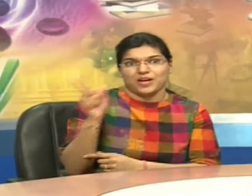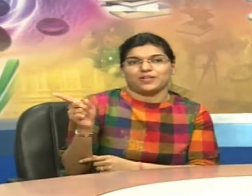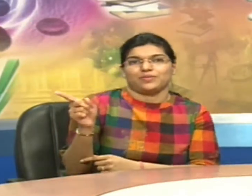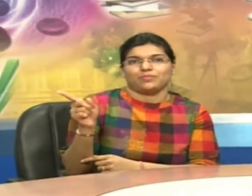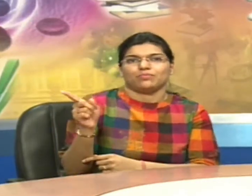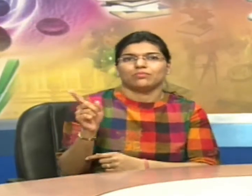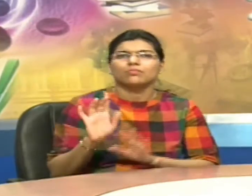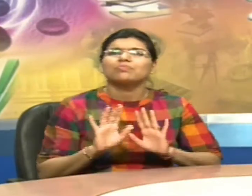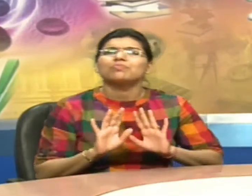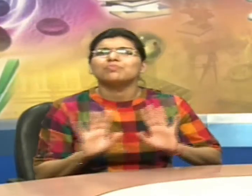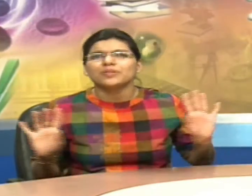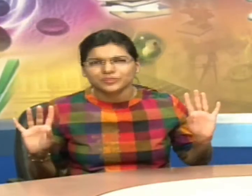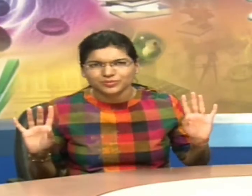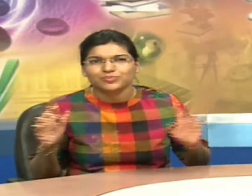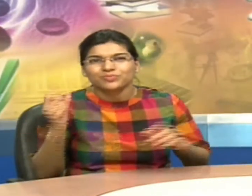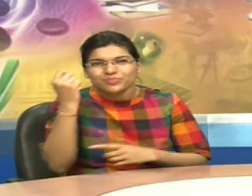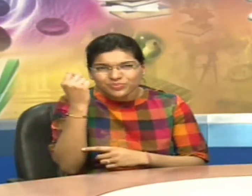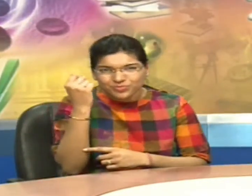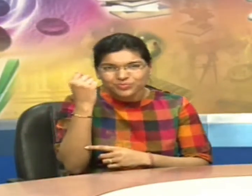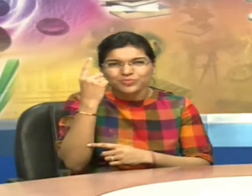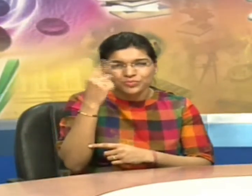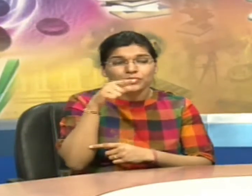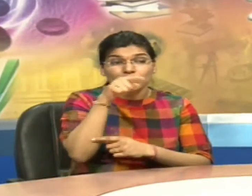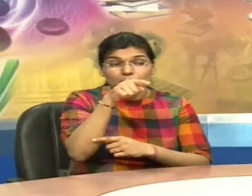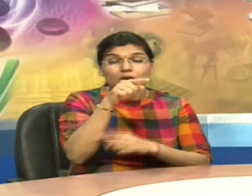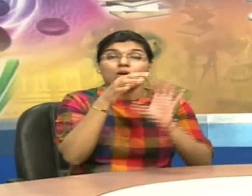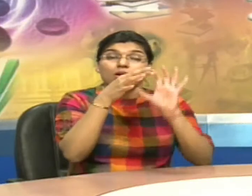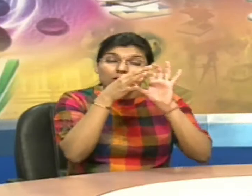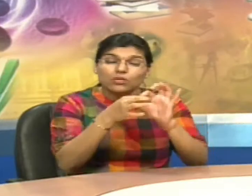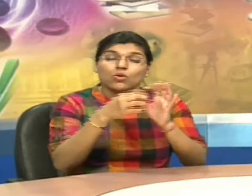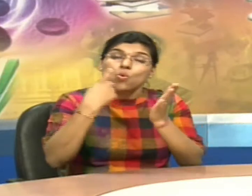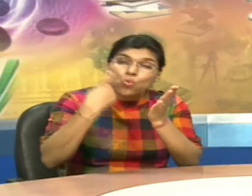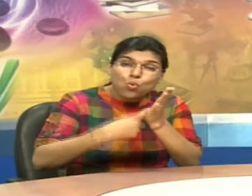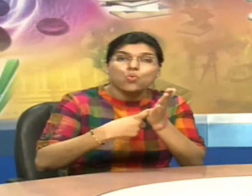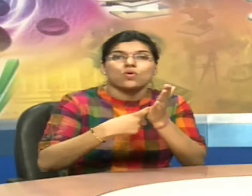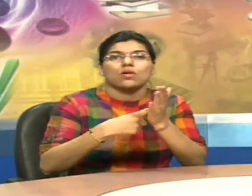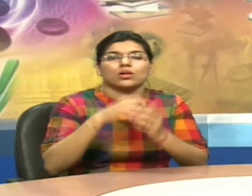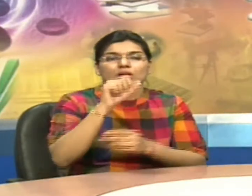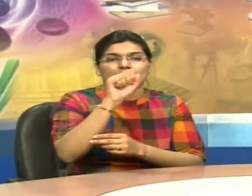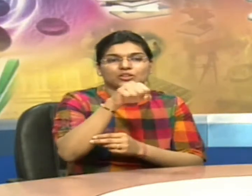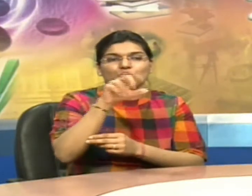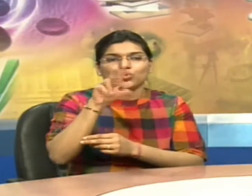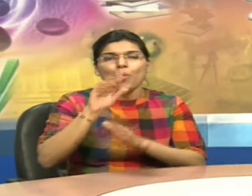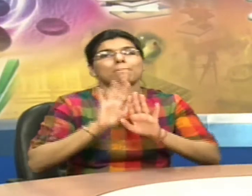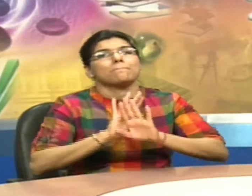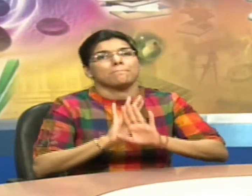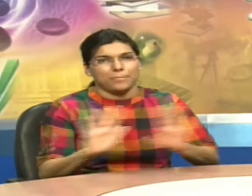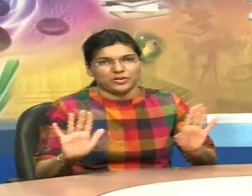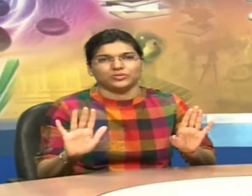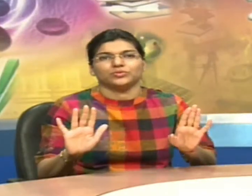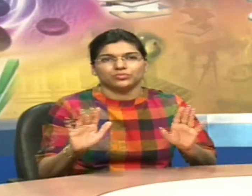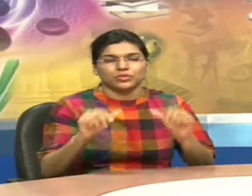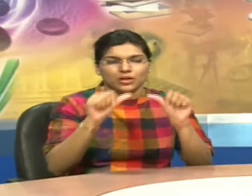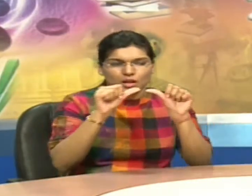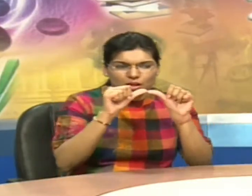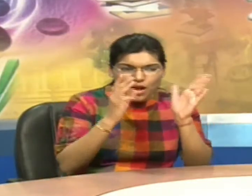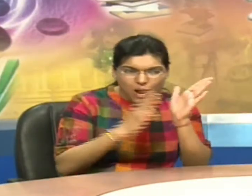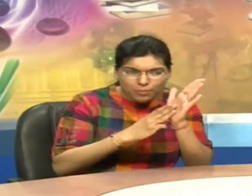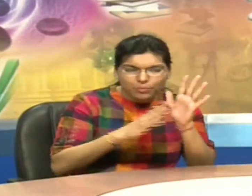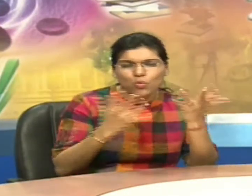be yes. It isn't simple. I hope you all understand. There are rules. You should answer in